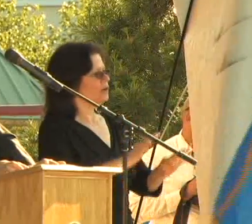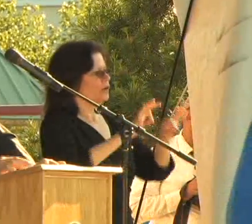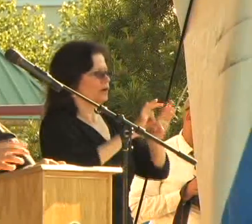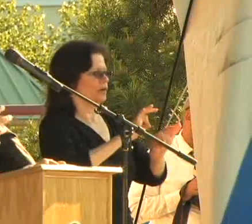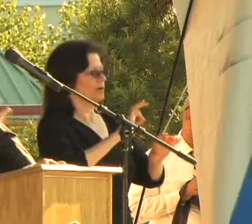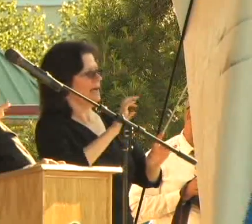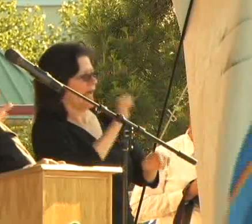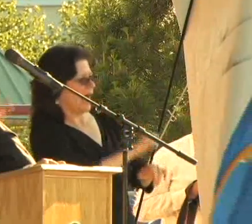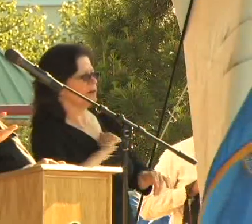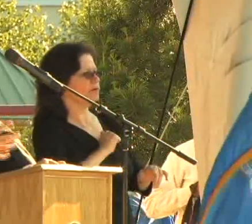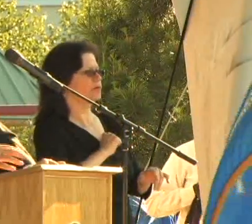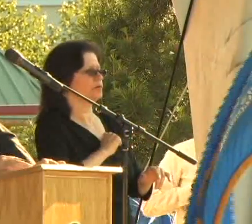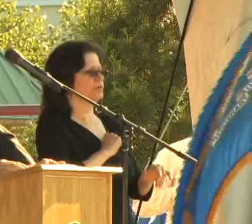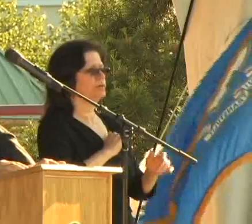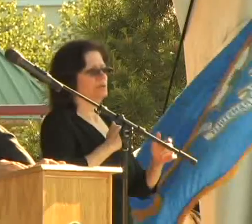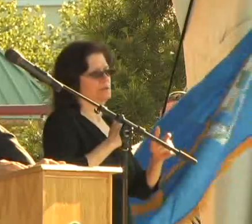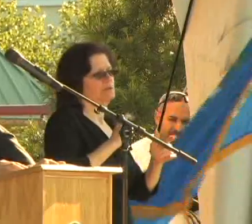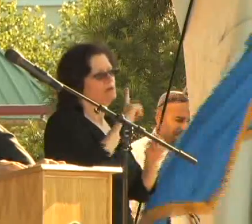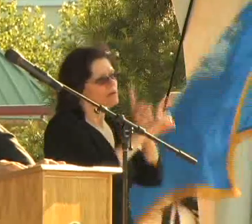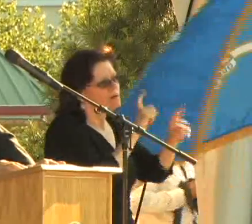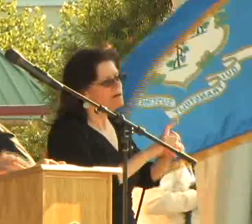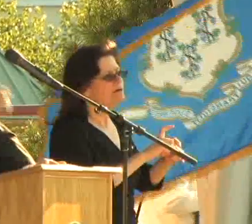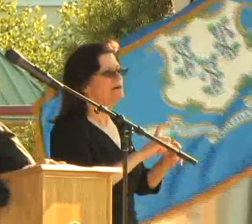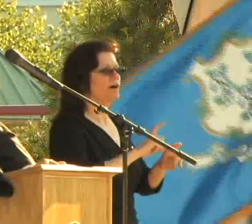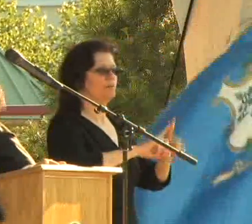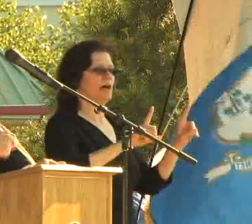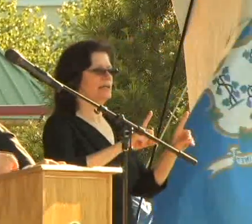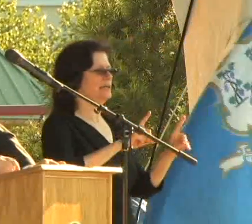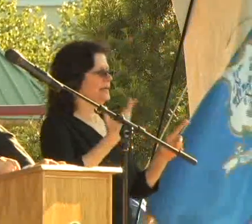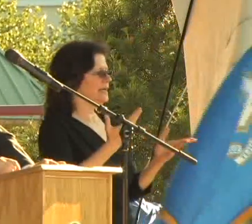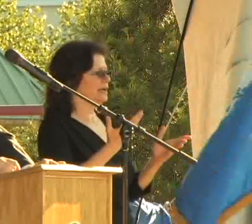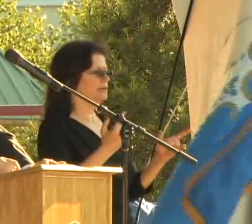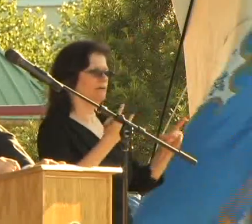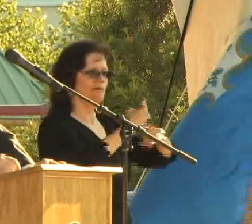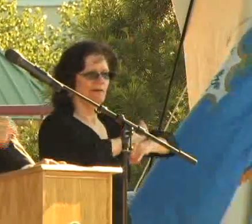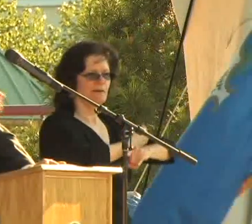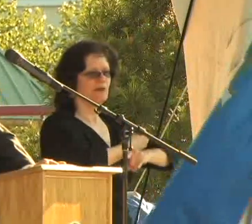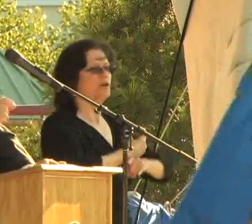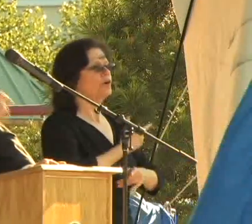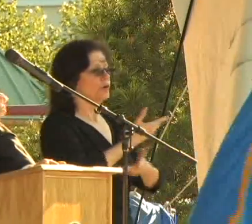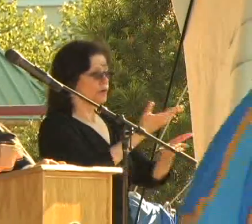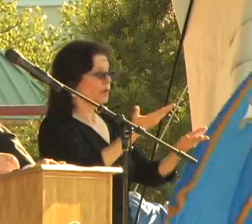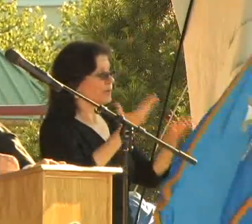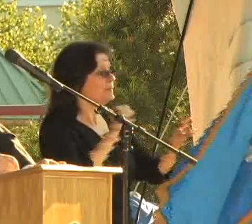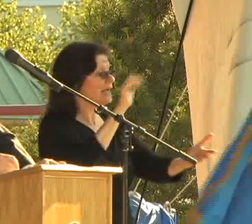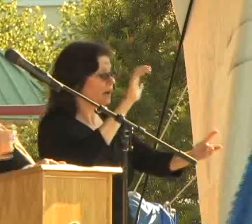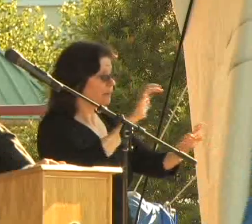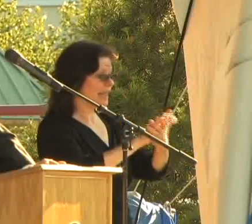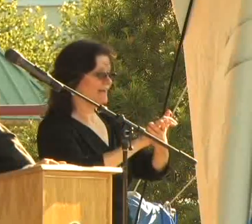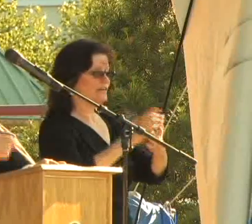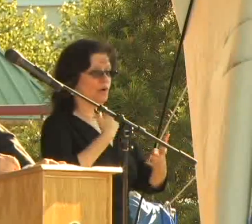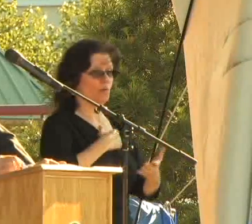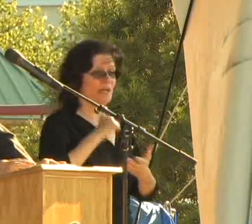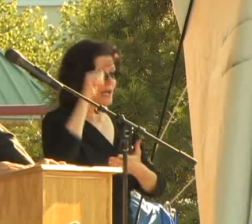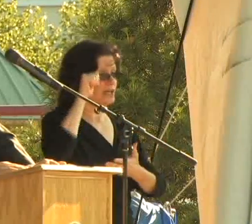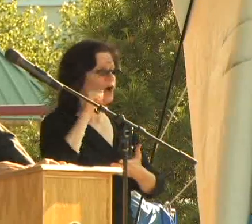towards unsubstantiated claims. But here is the irony. You may not believe that we